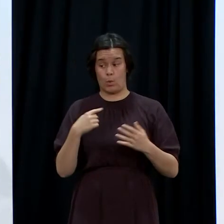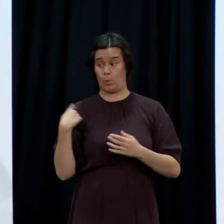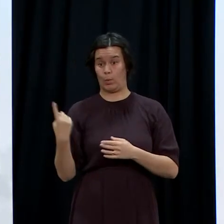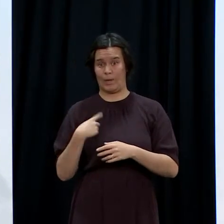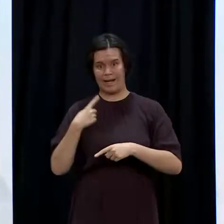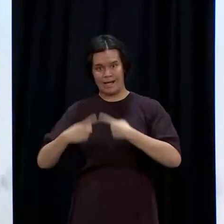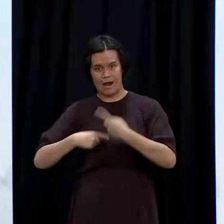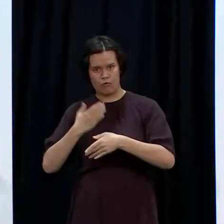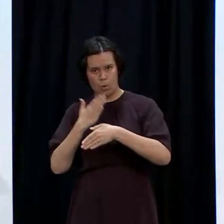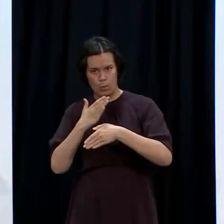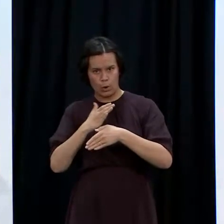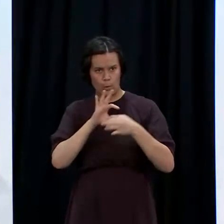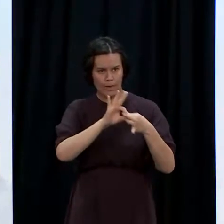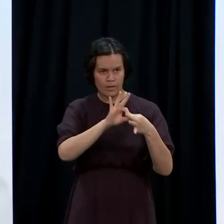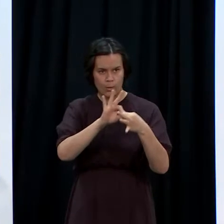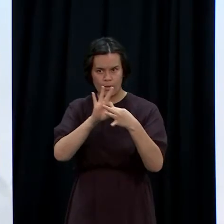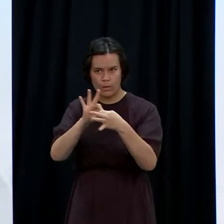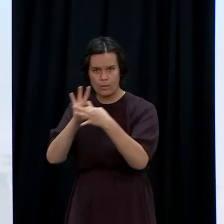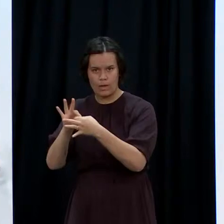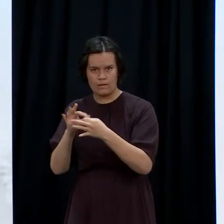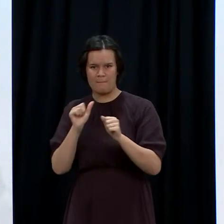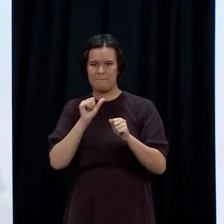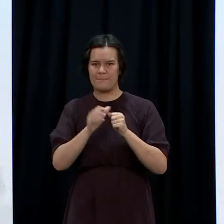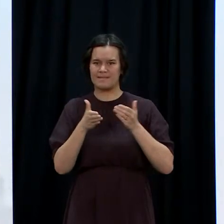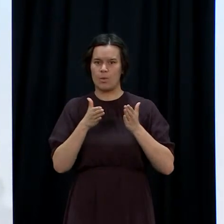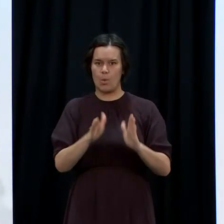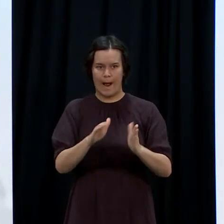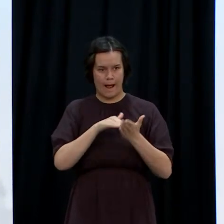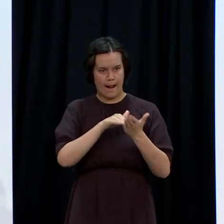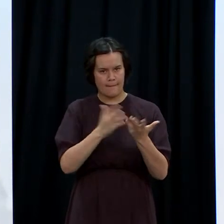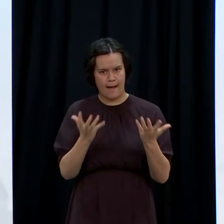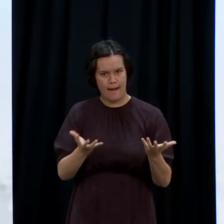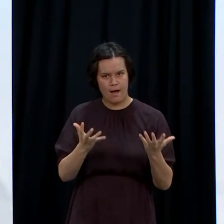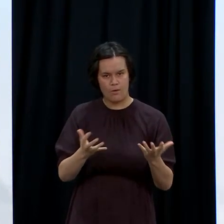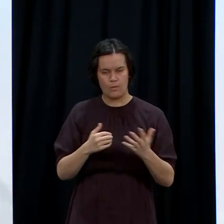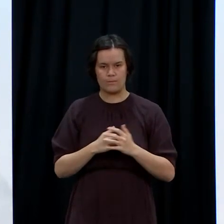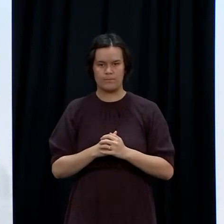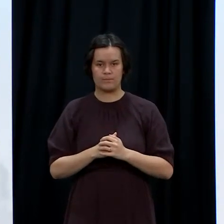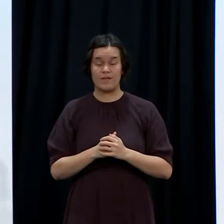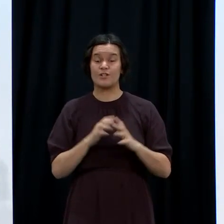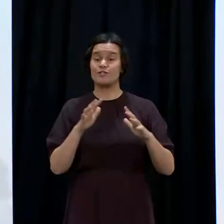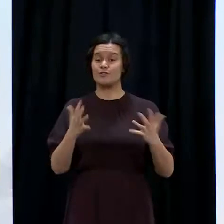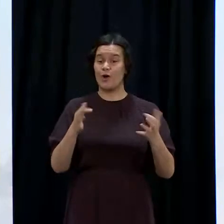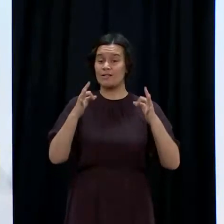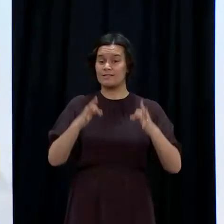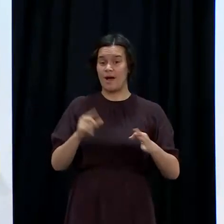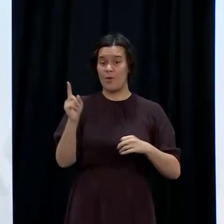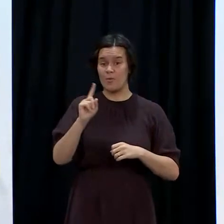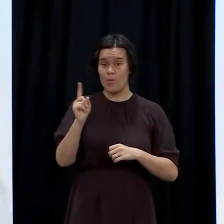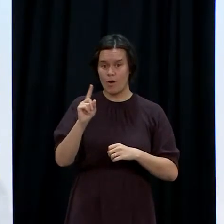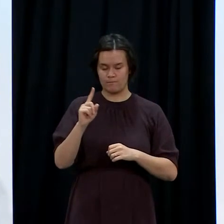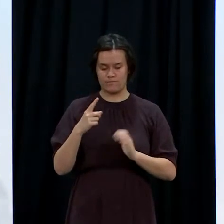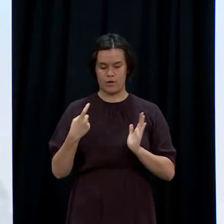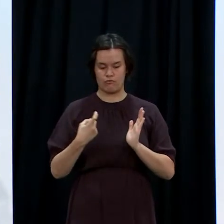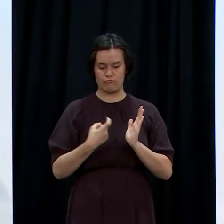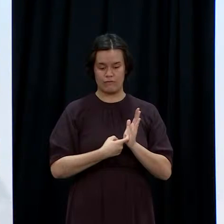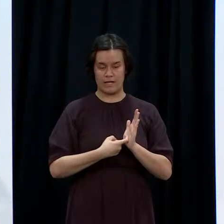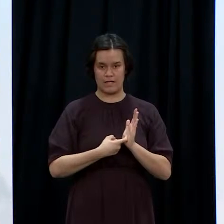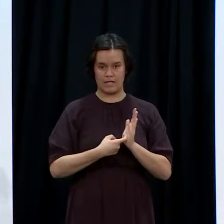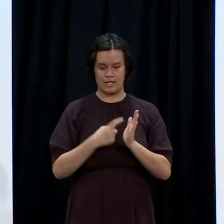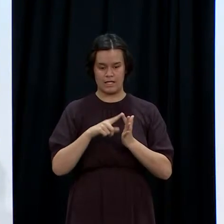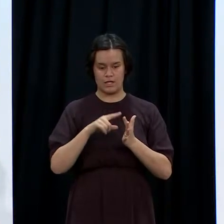organisations as to how to respond to this. With that in mind, we have decided to open a second round of the Resurgent Support